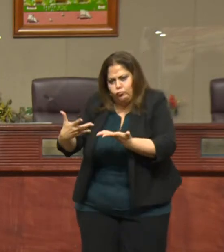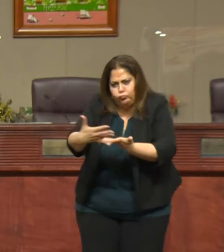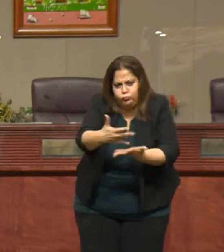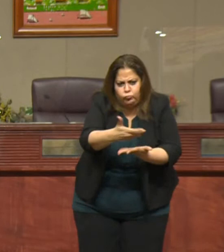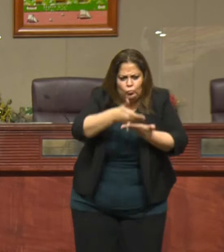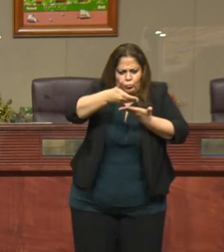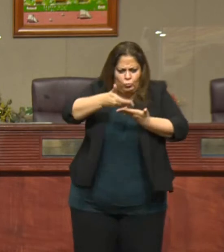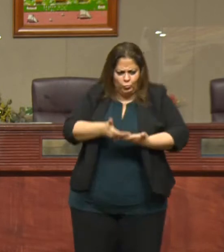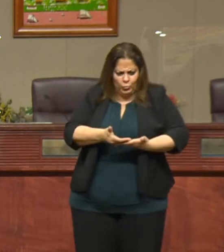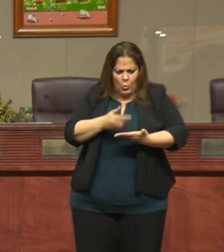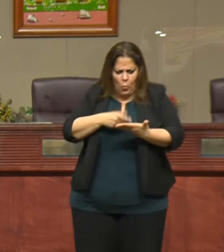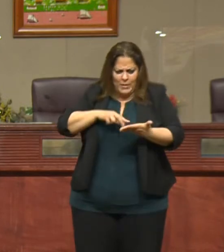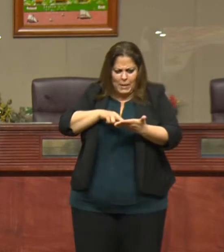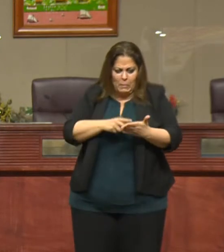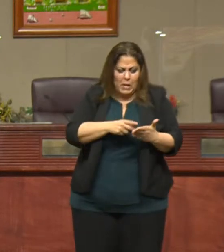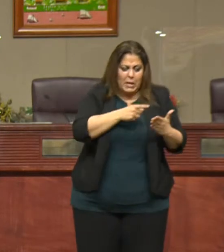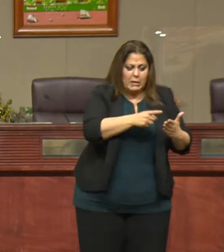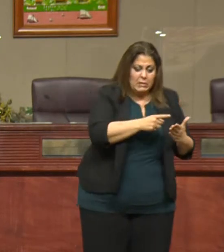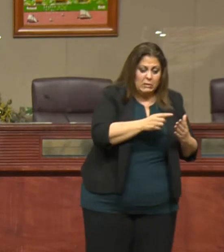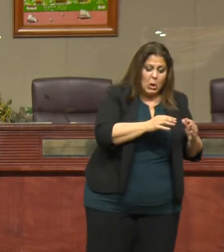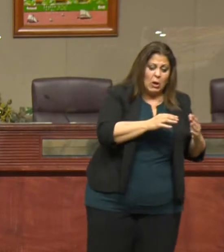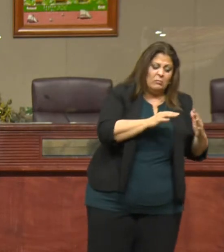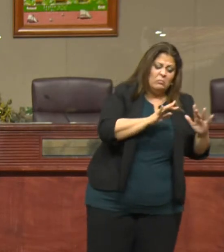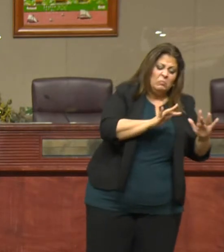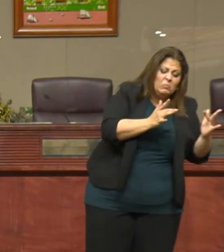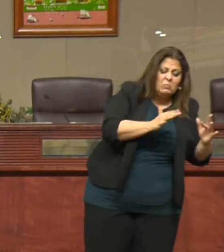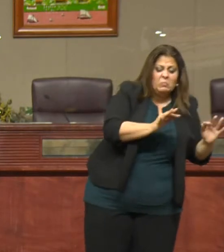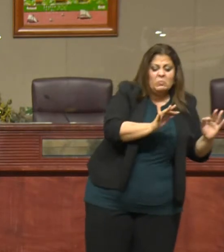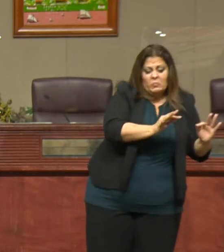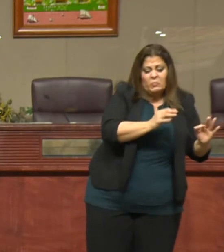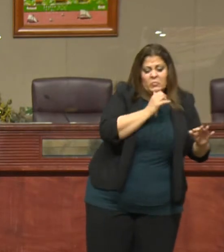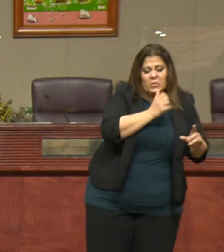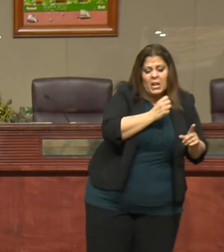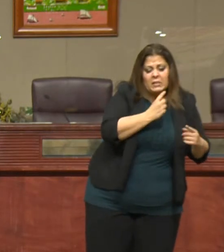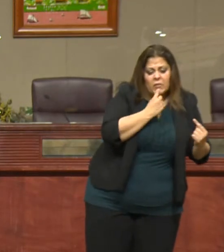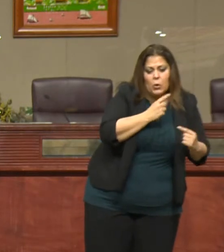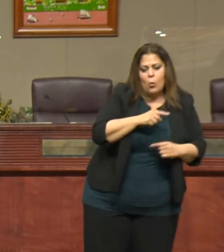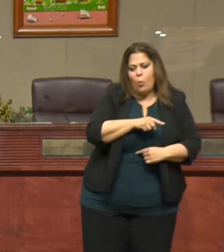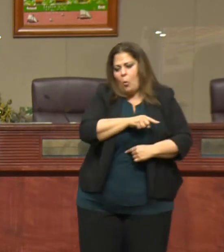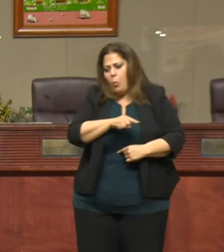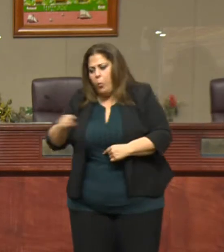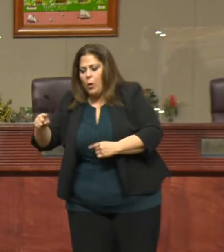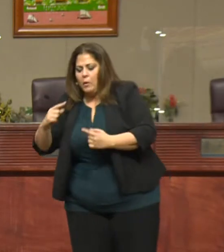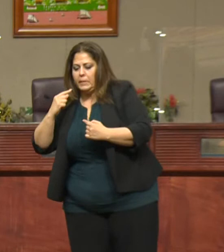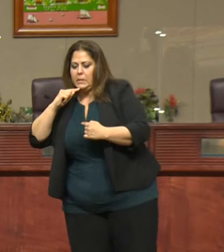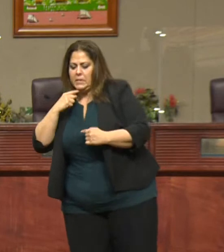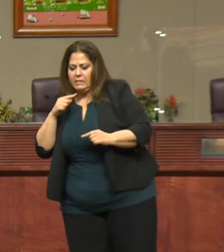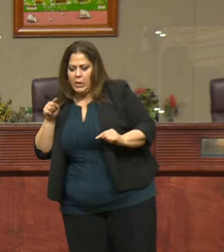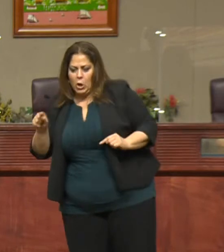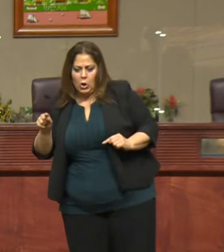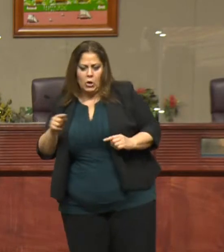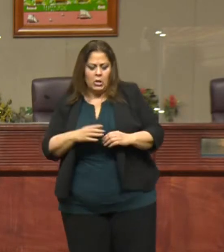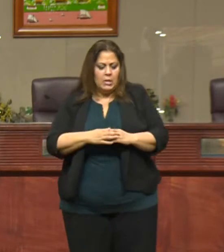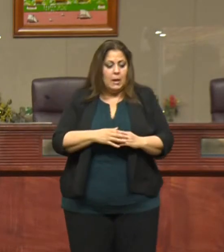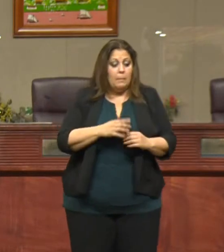of illness and how effective the vaccines remain and how effective we can